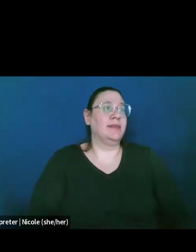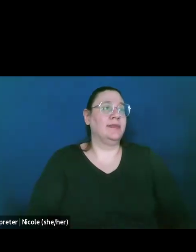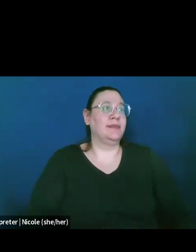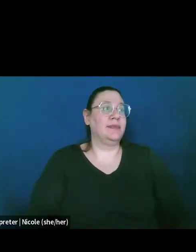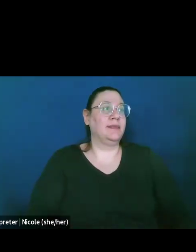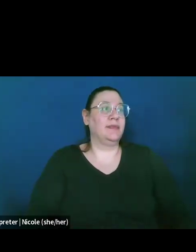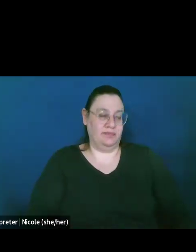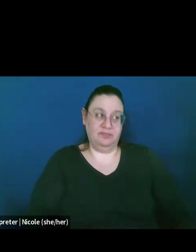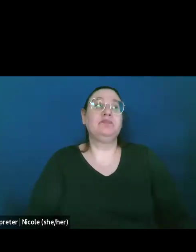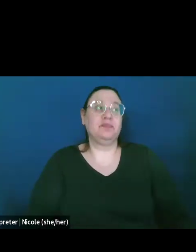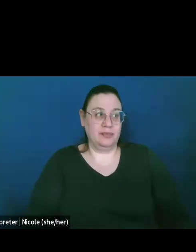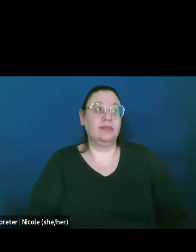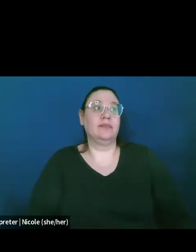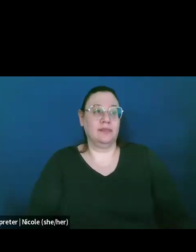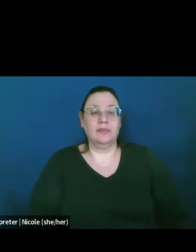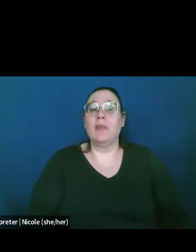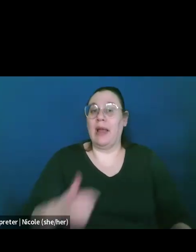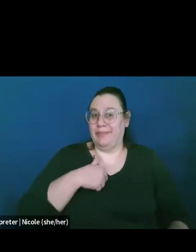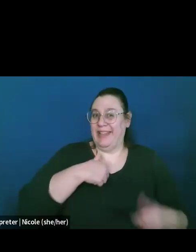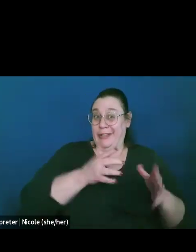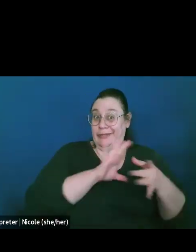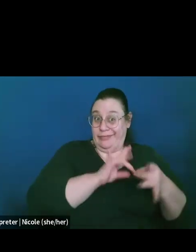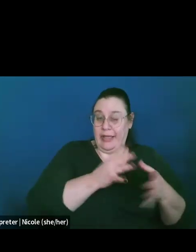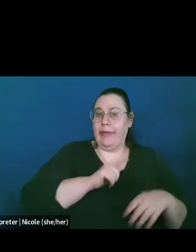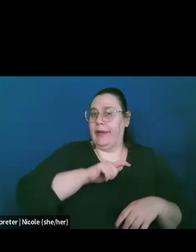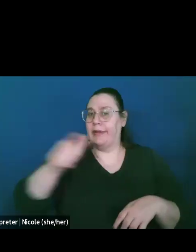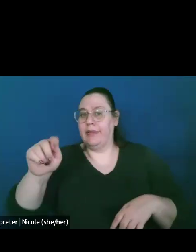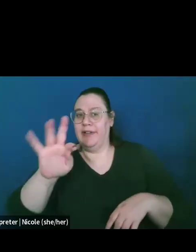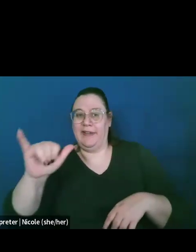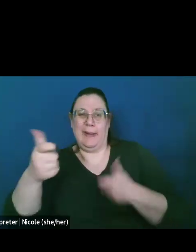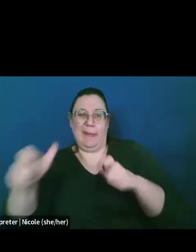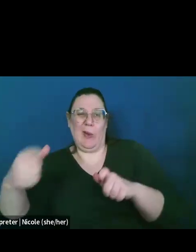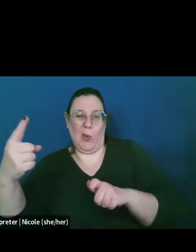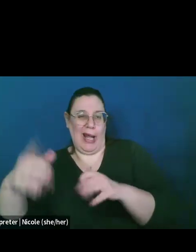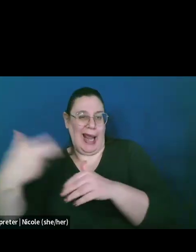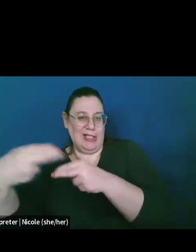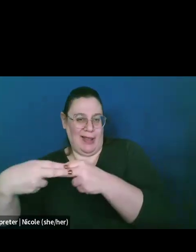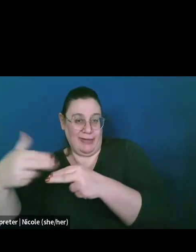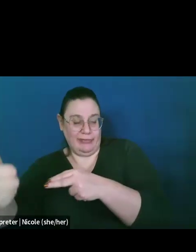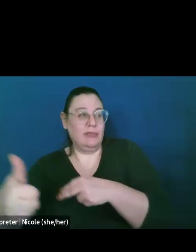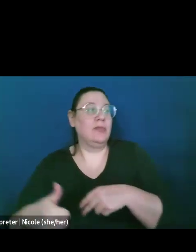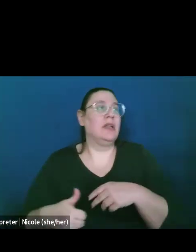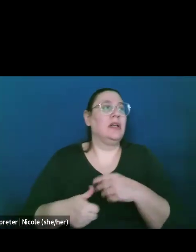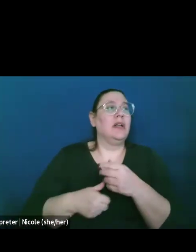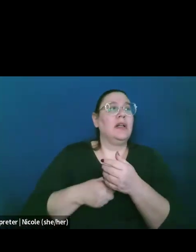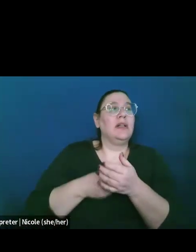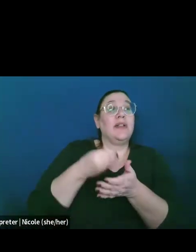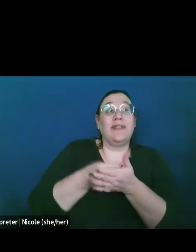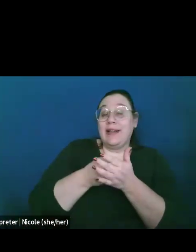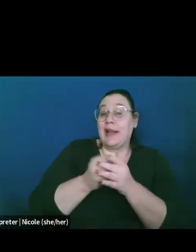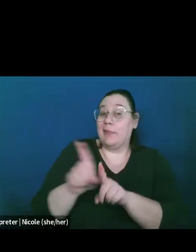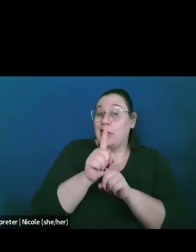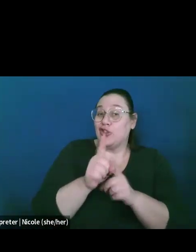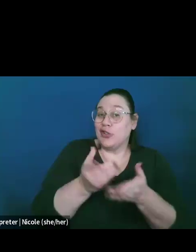Next, yeah. So I'll do this slide and then Tiffany's going to have the bigger one. Next slide. So some funding and mentorship resources. As you know,